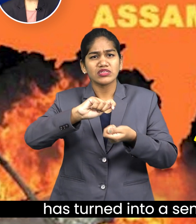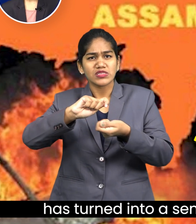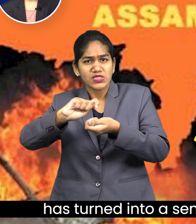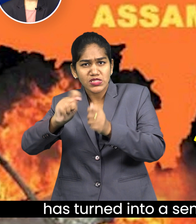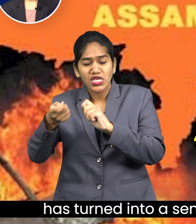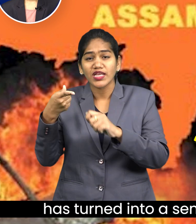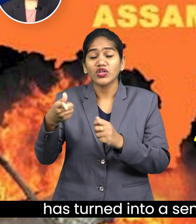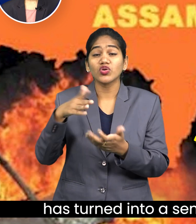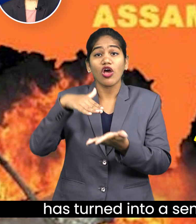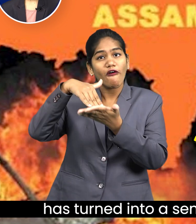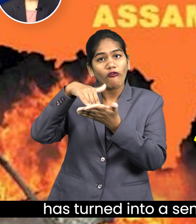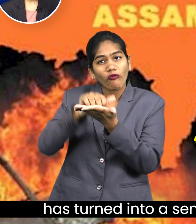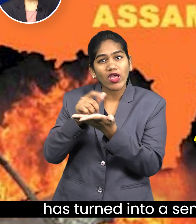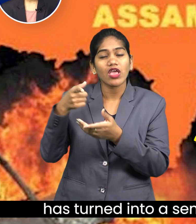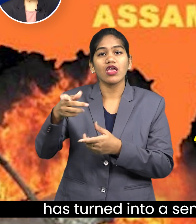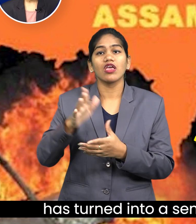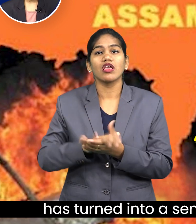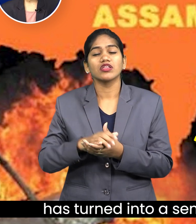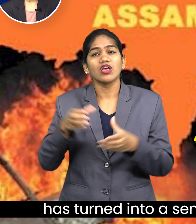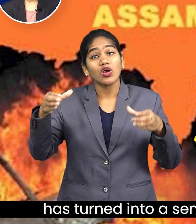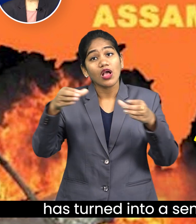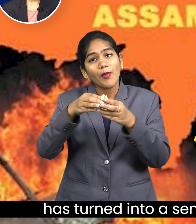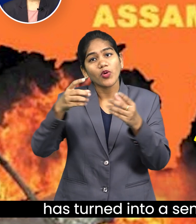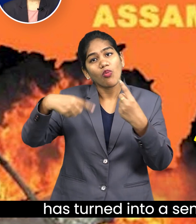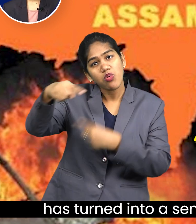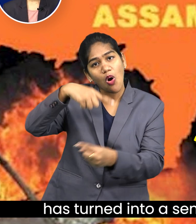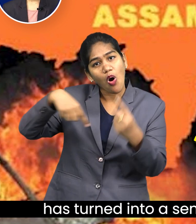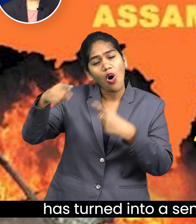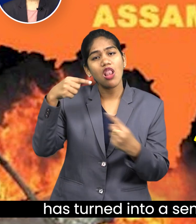sensitive inter-community conflict.